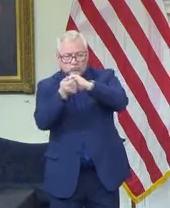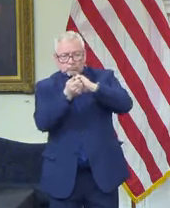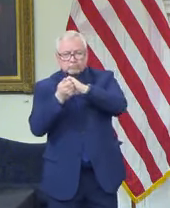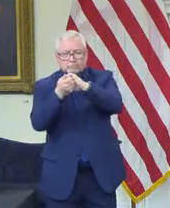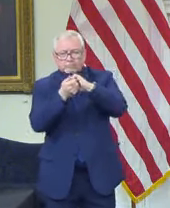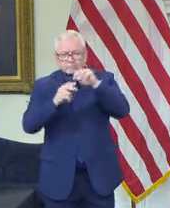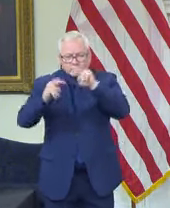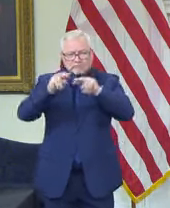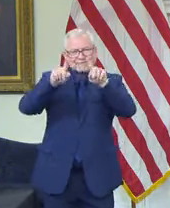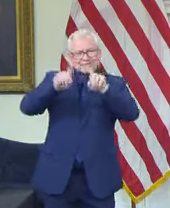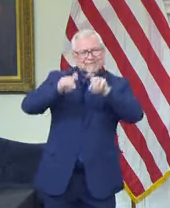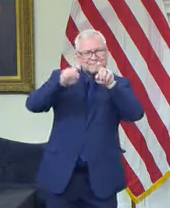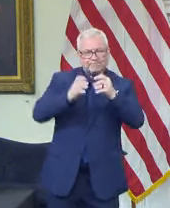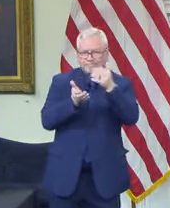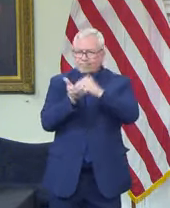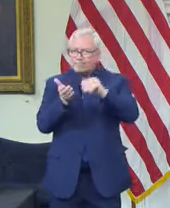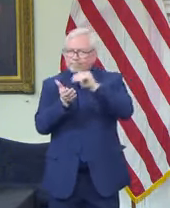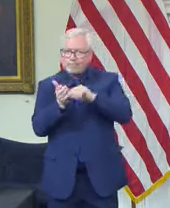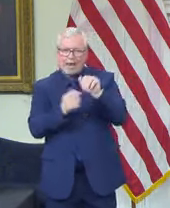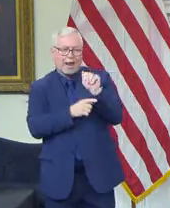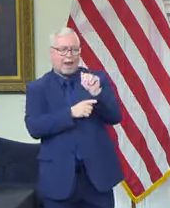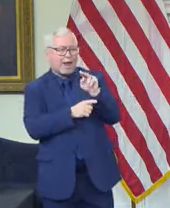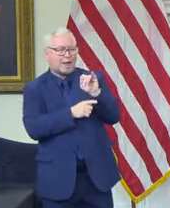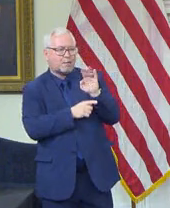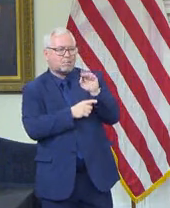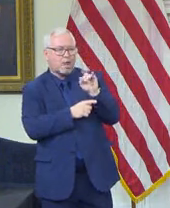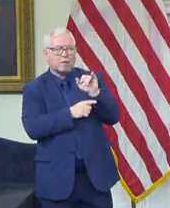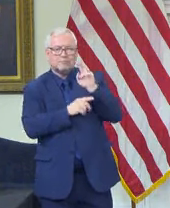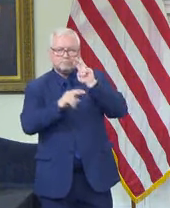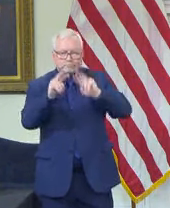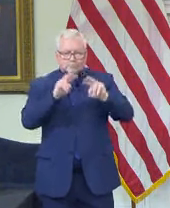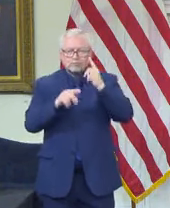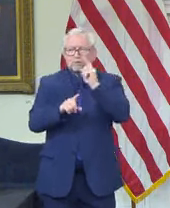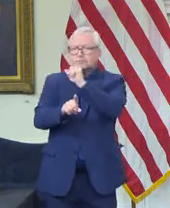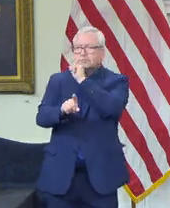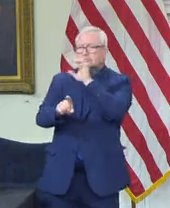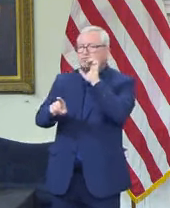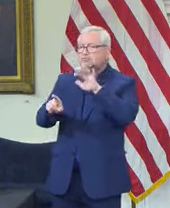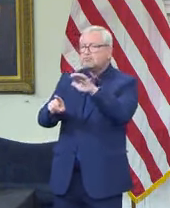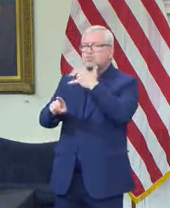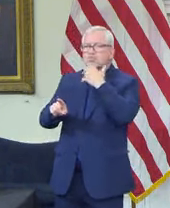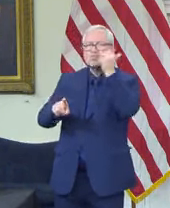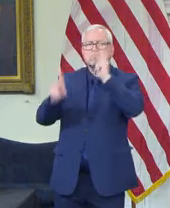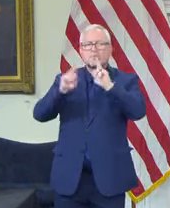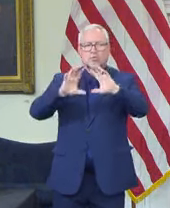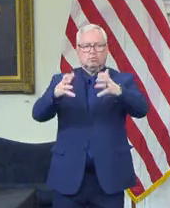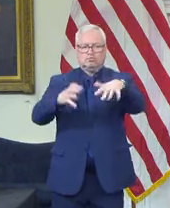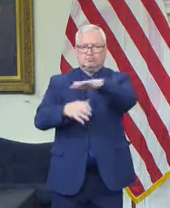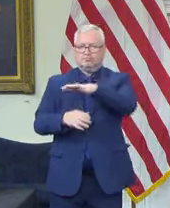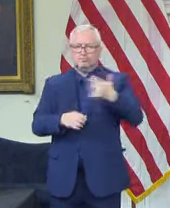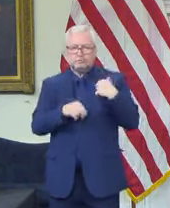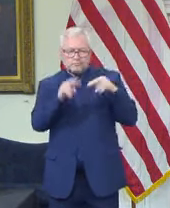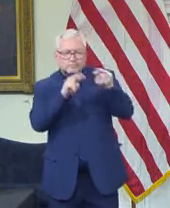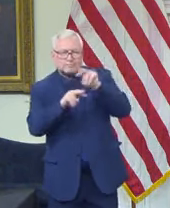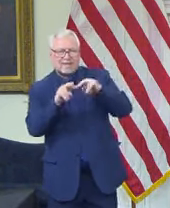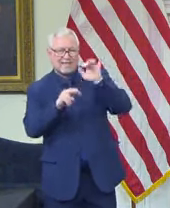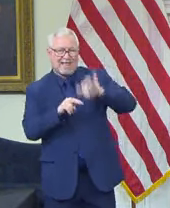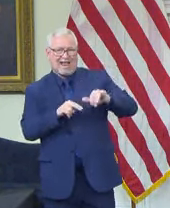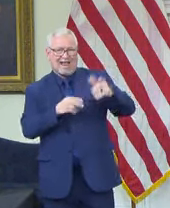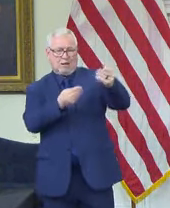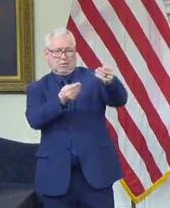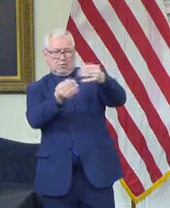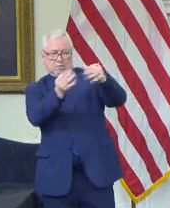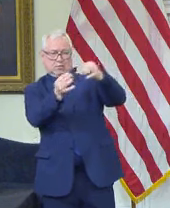expect to be completed in 2 weeks. This study will help determine whether we move forward with a